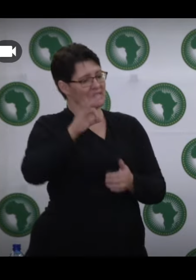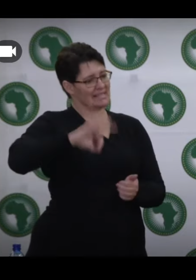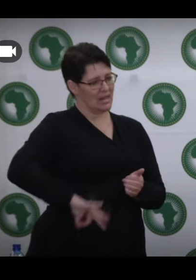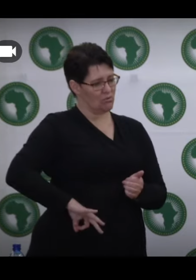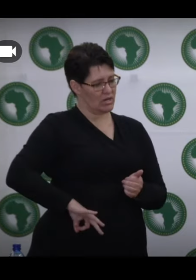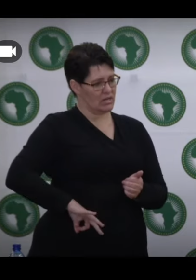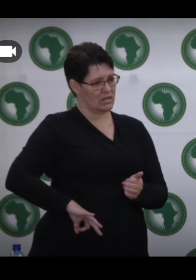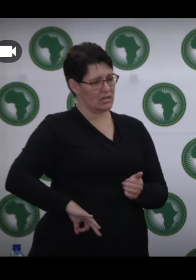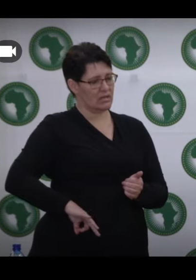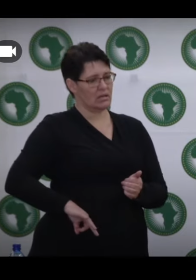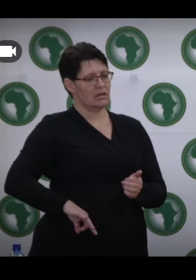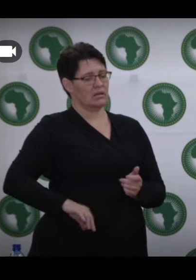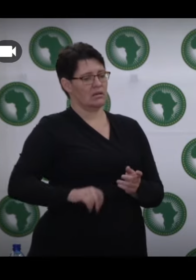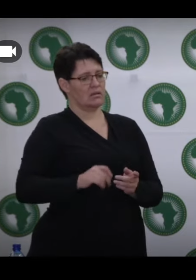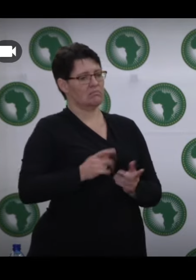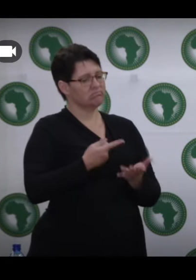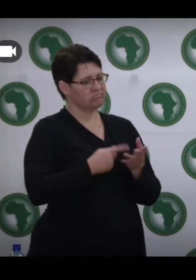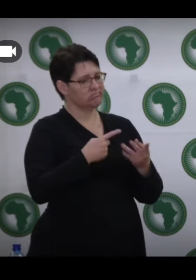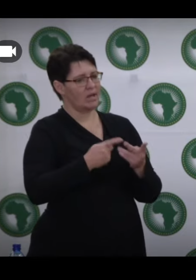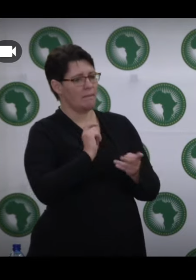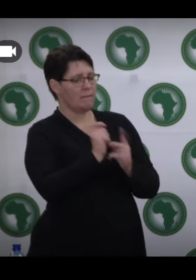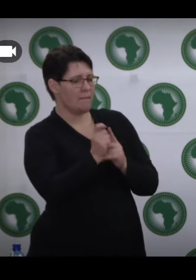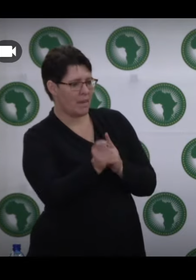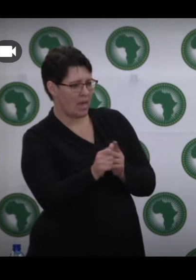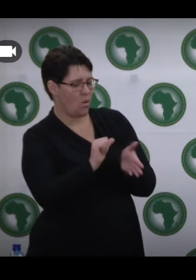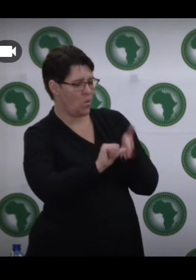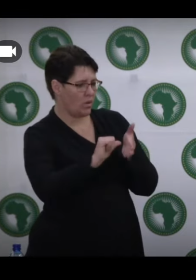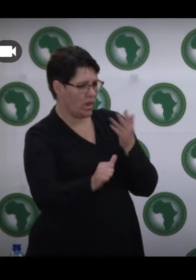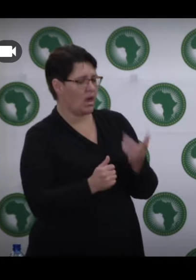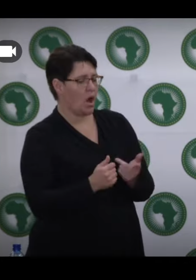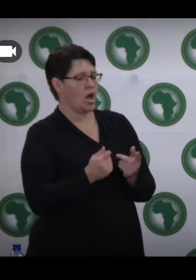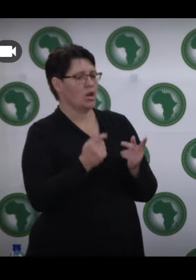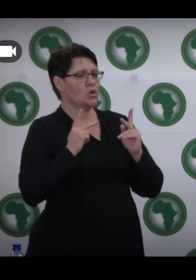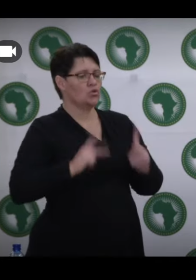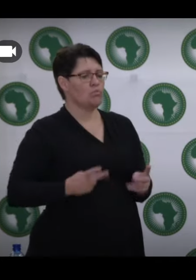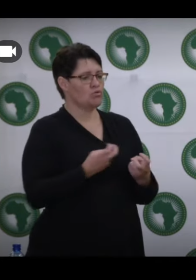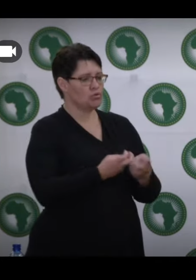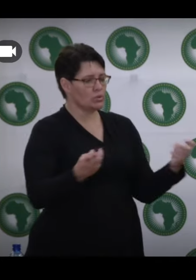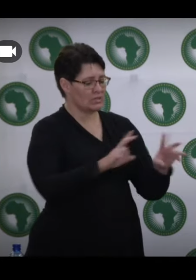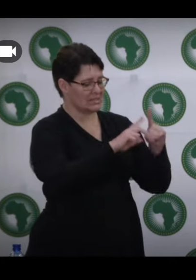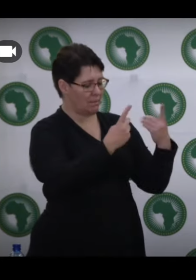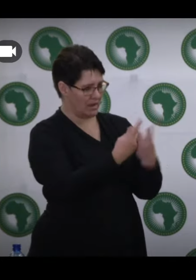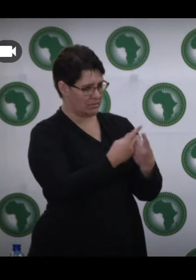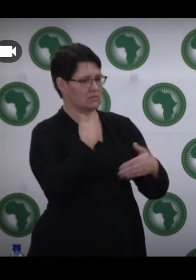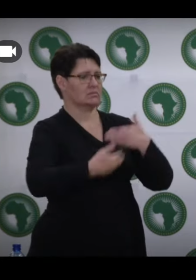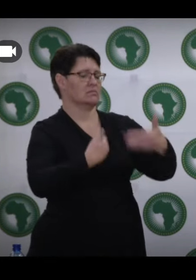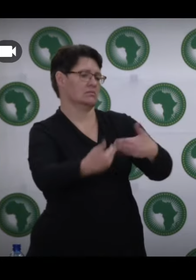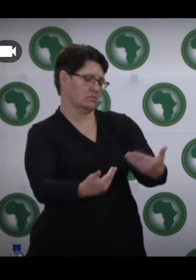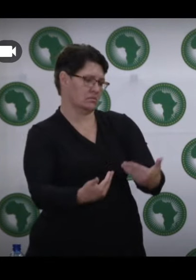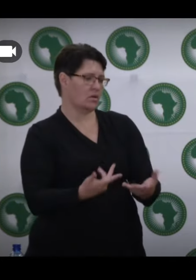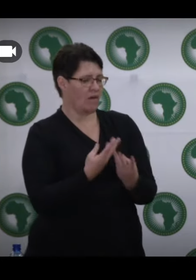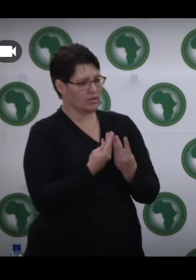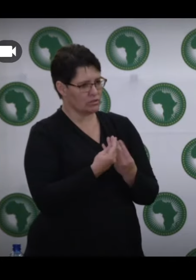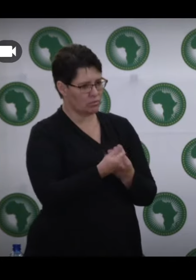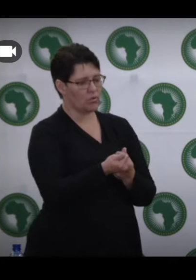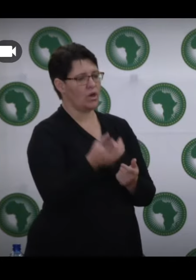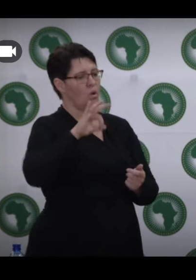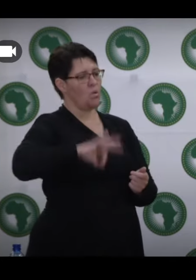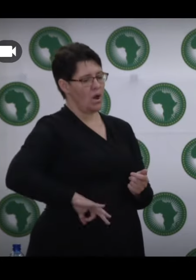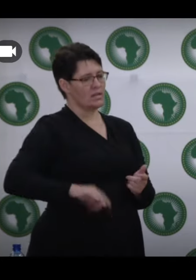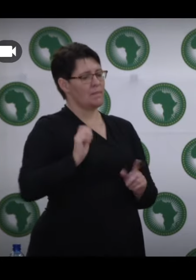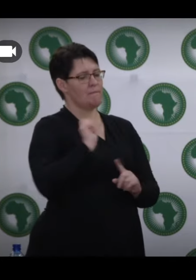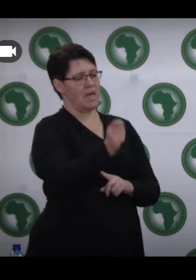salary, wages and human resource departments to work so that we have smooth management of wage